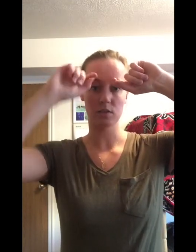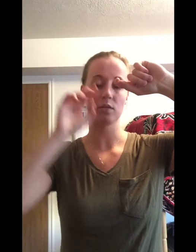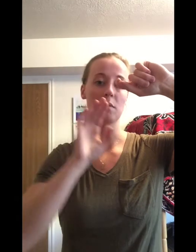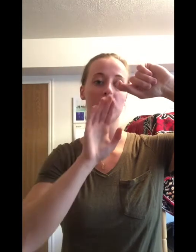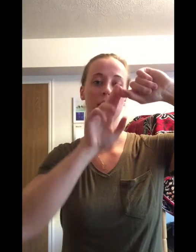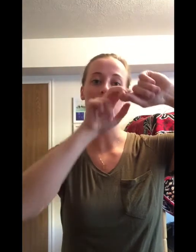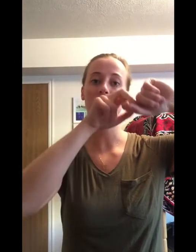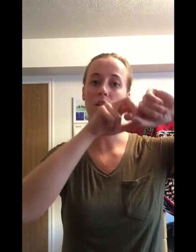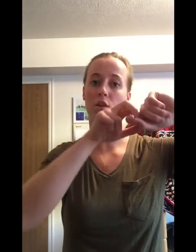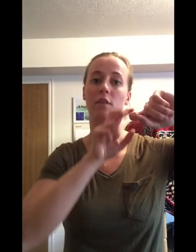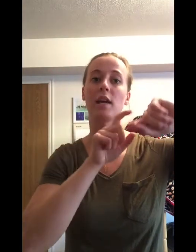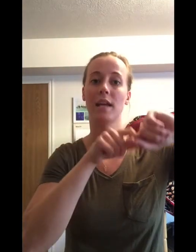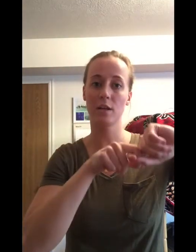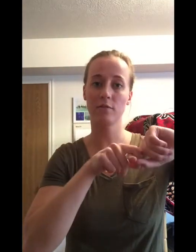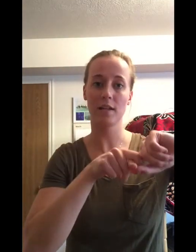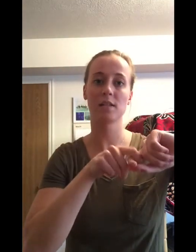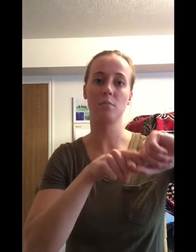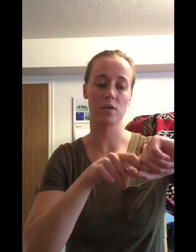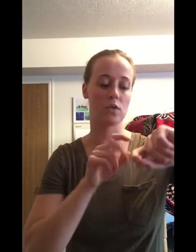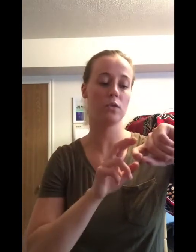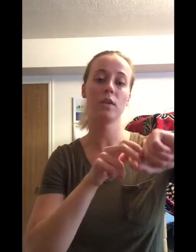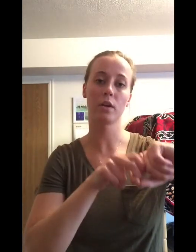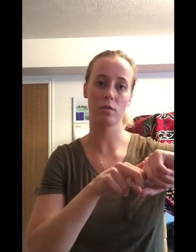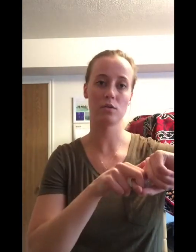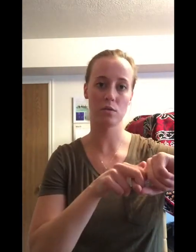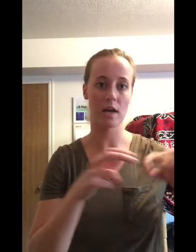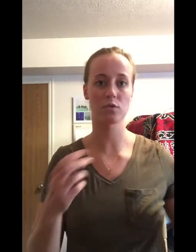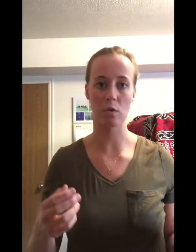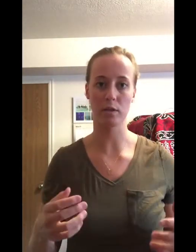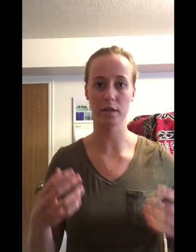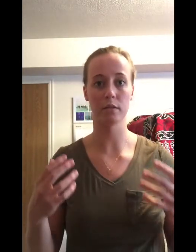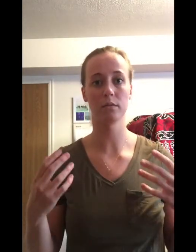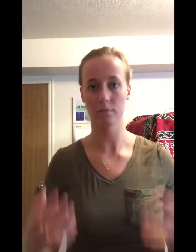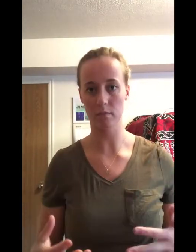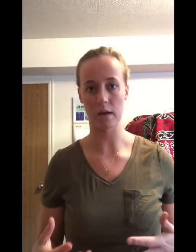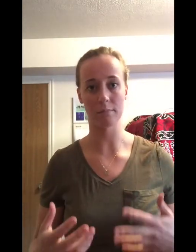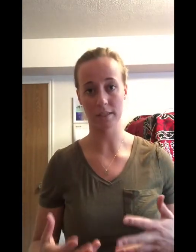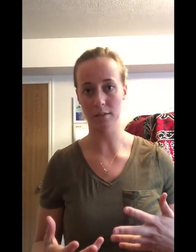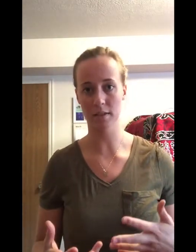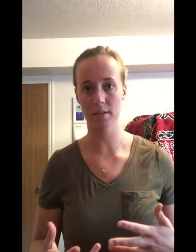to remember that it's the nerve that innervates the muscle that goes through that trochlear ligament.